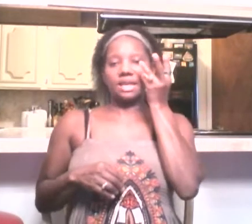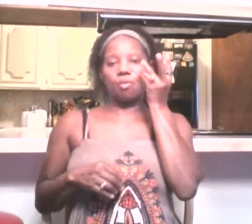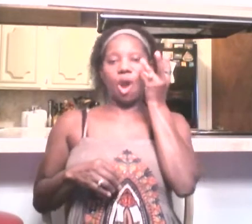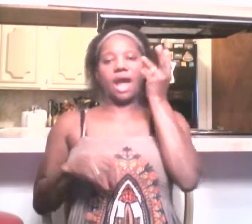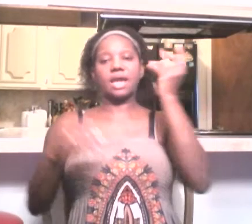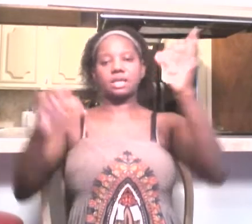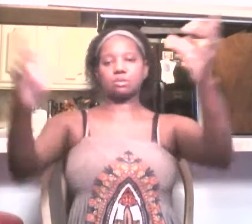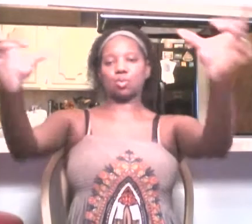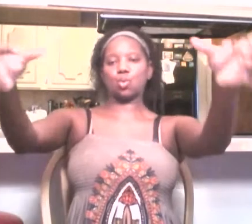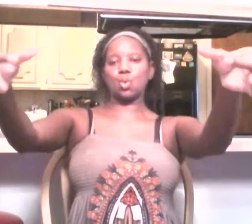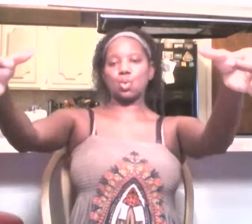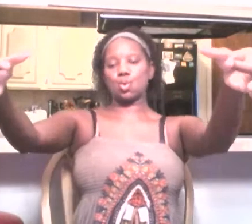wine.